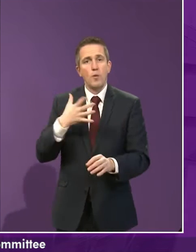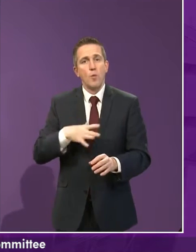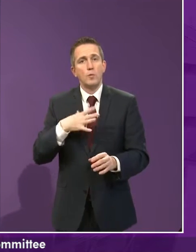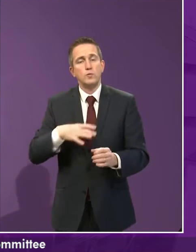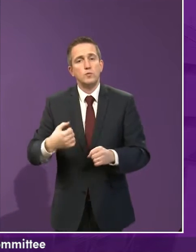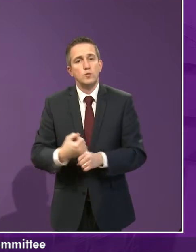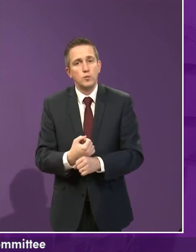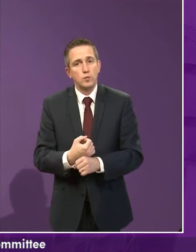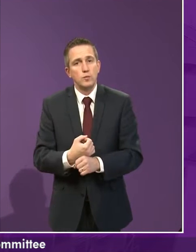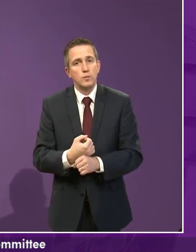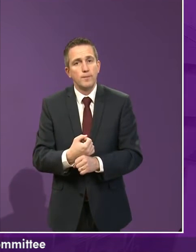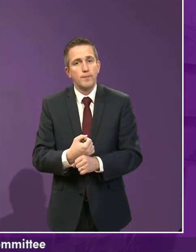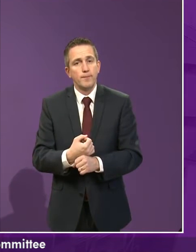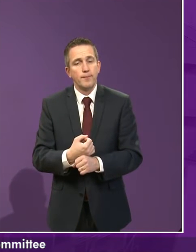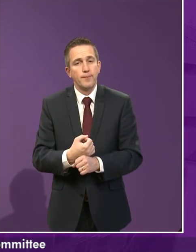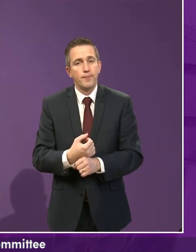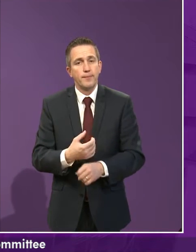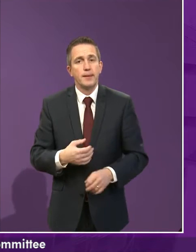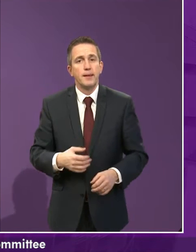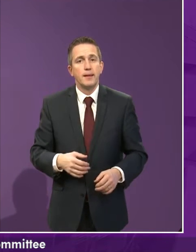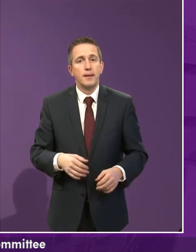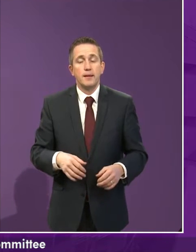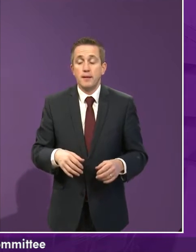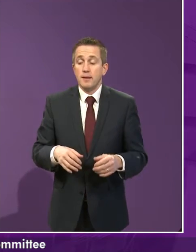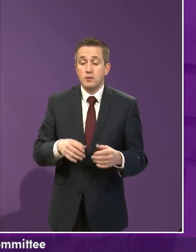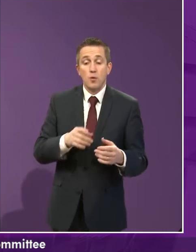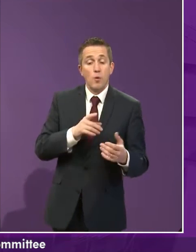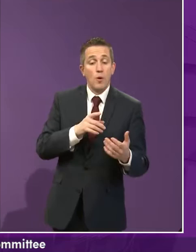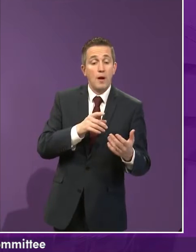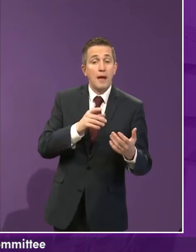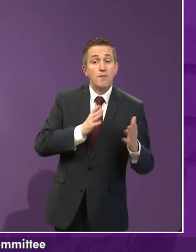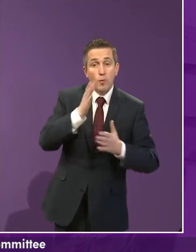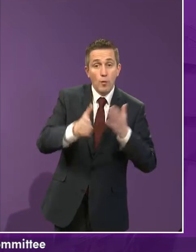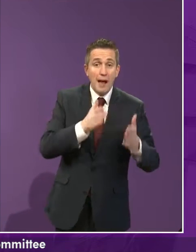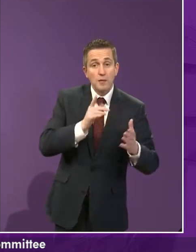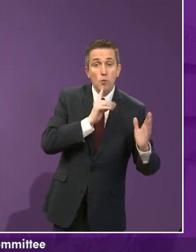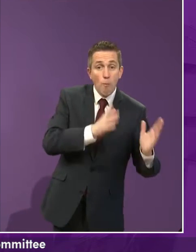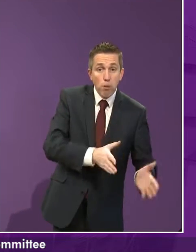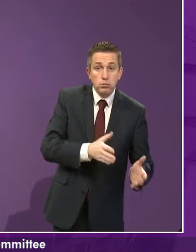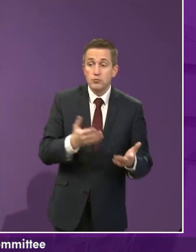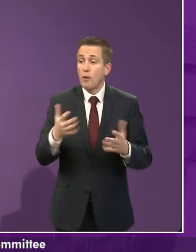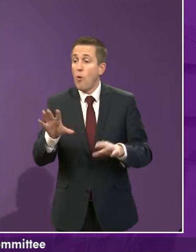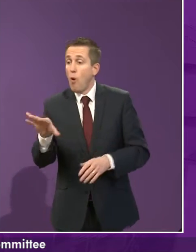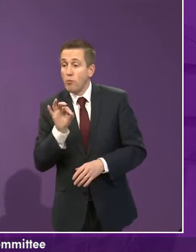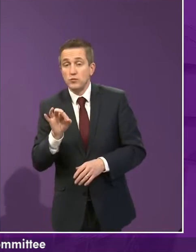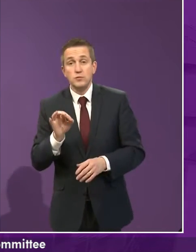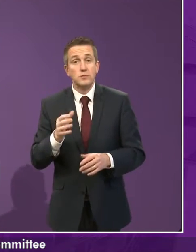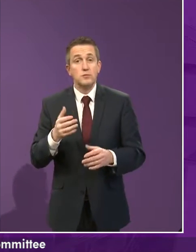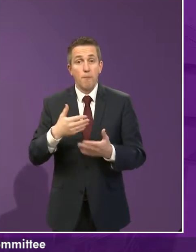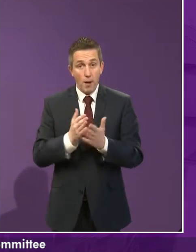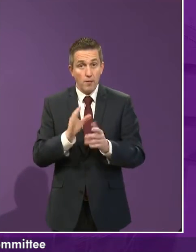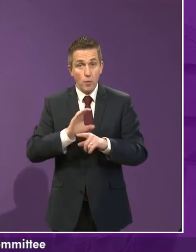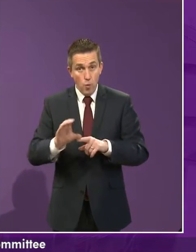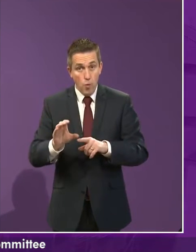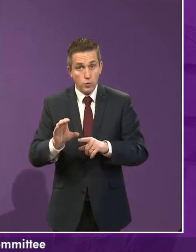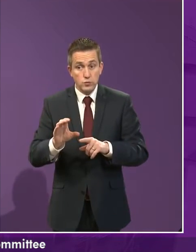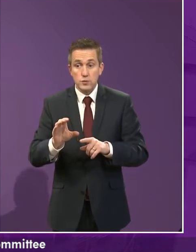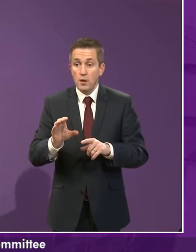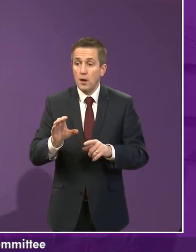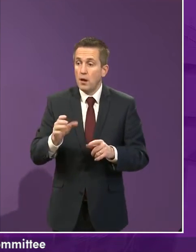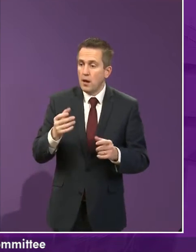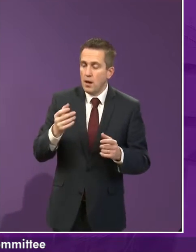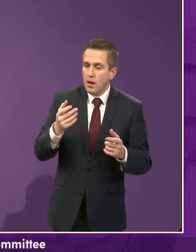to ensure that if a student, whether it's compulsory or self-selecting to do something like a field course, and there's